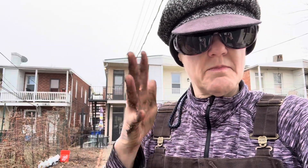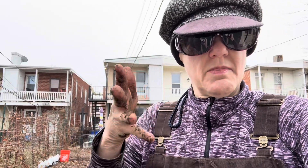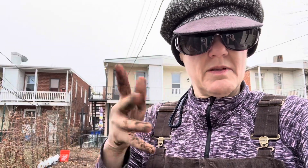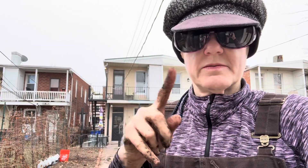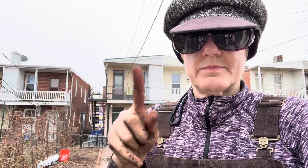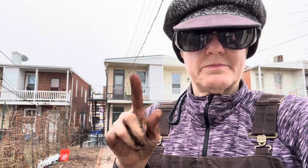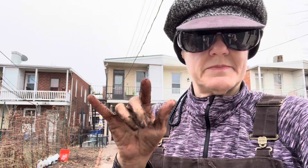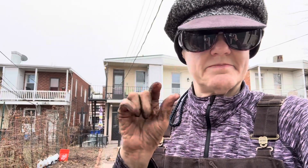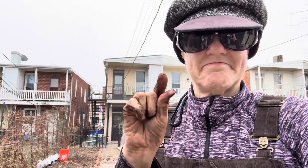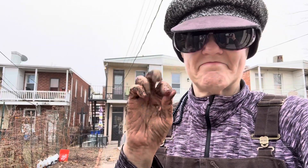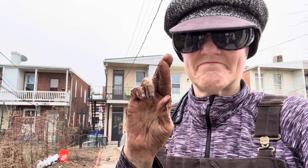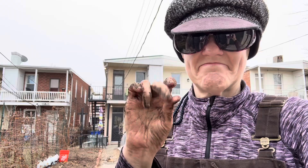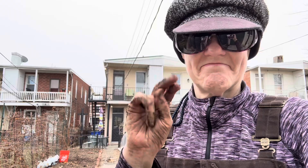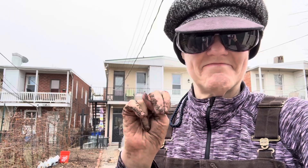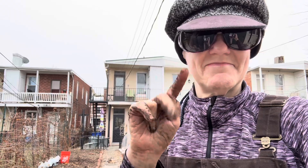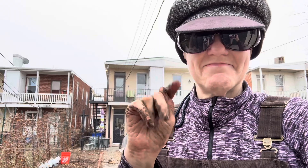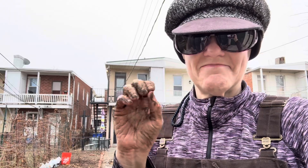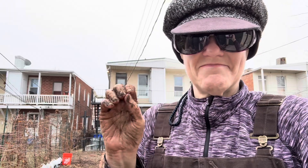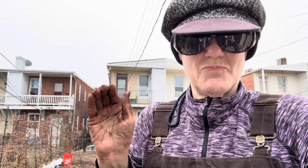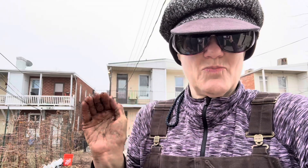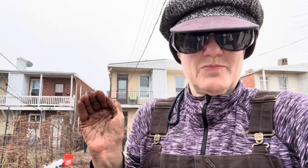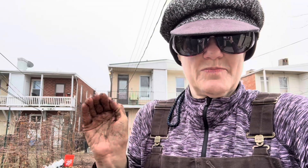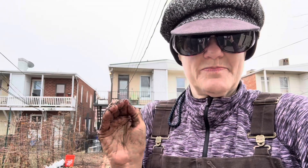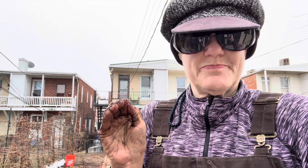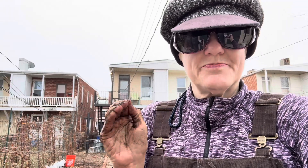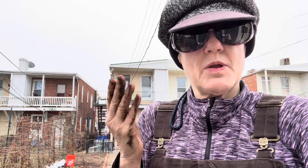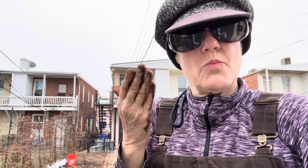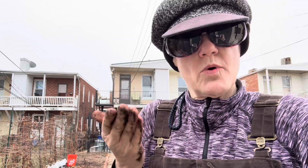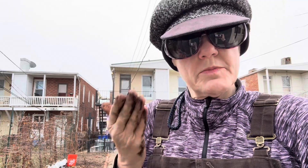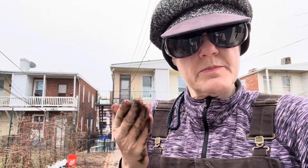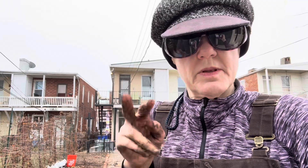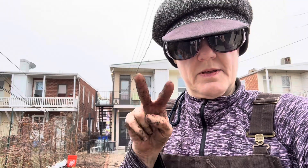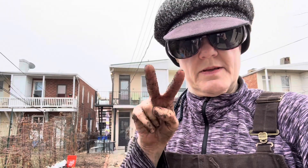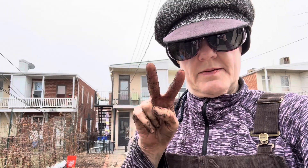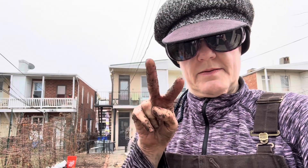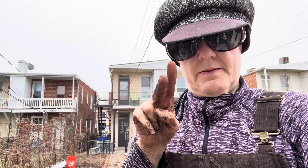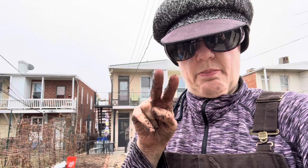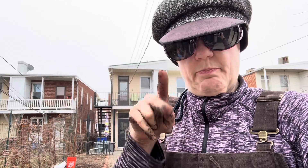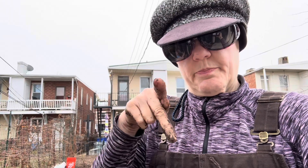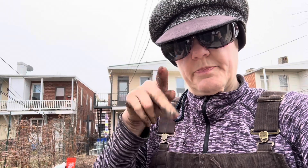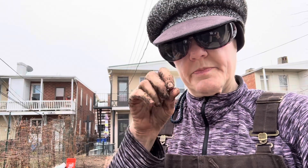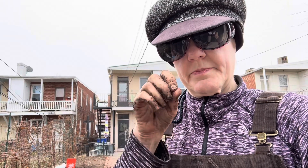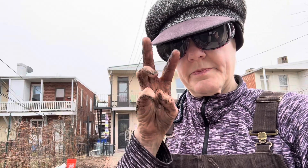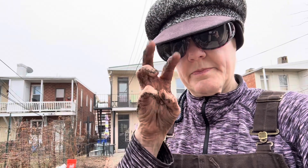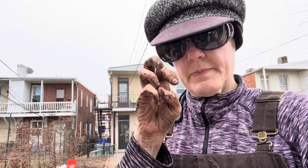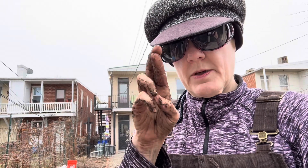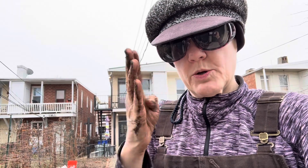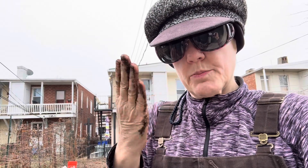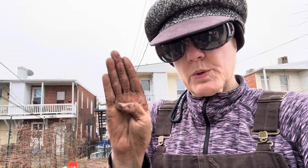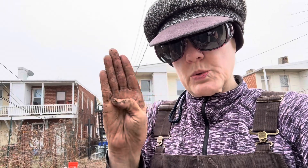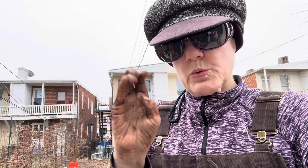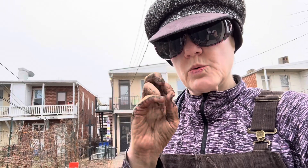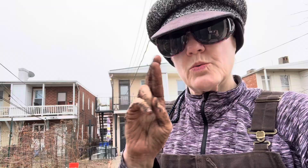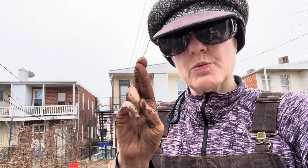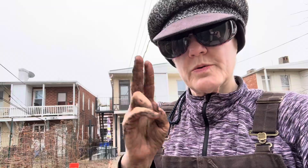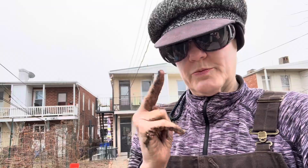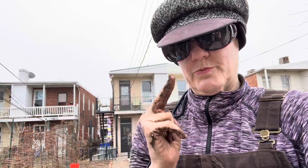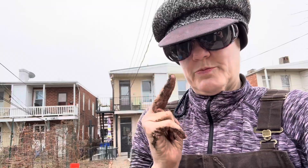4 or 5 plants several years ago. I'm not sure which one this is. It's probably either